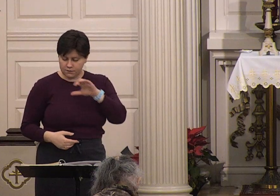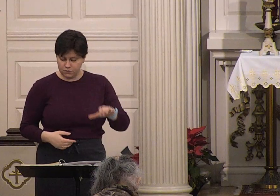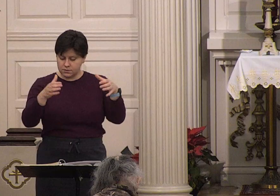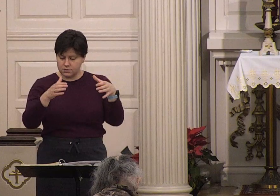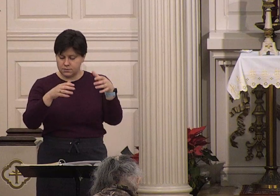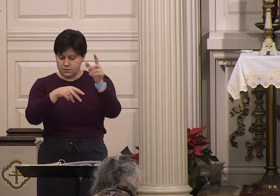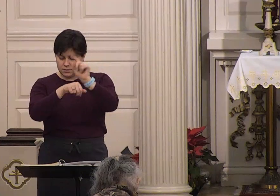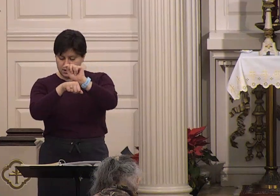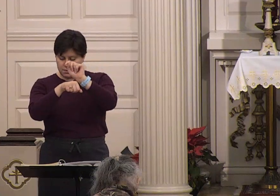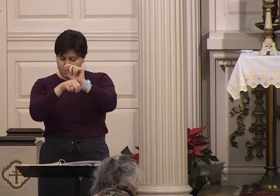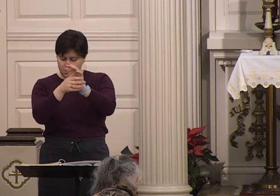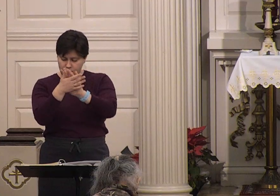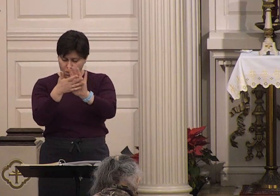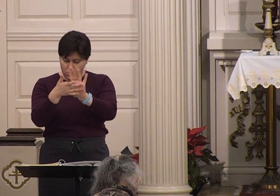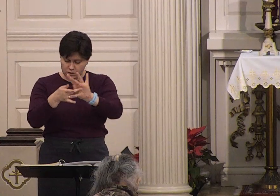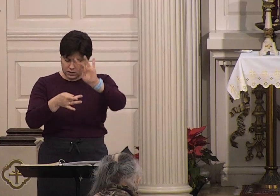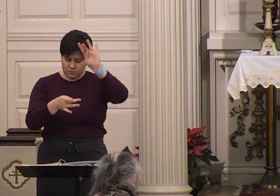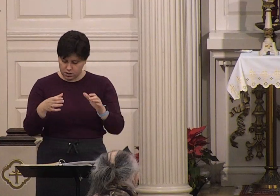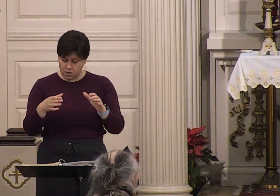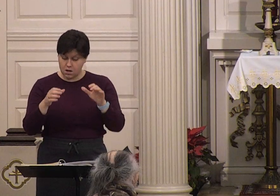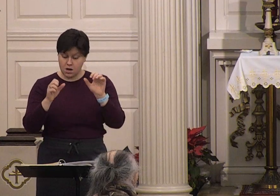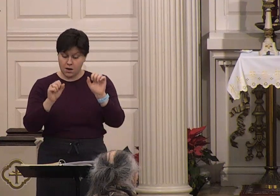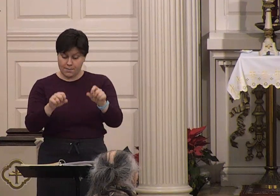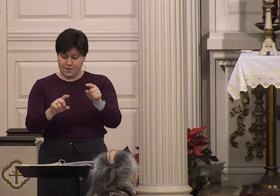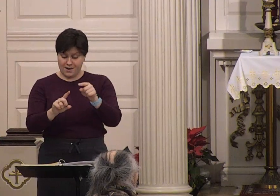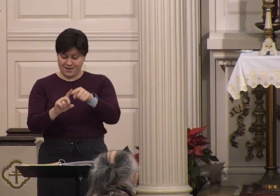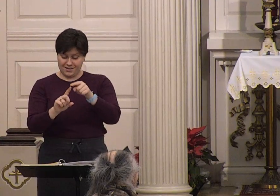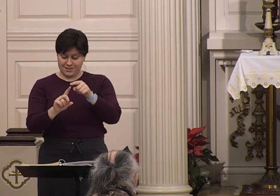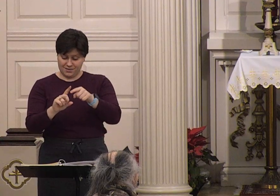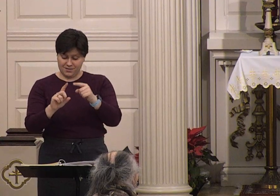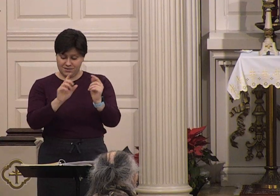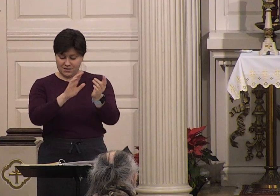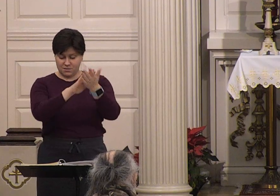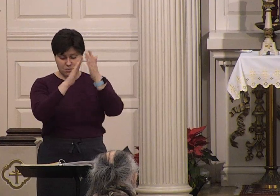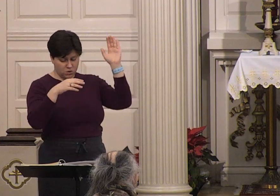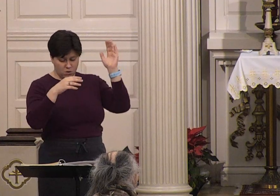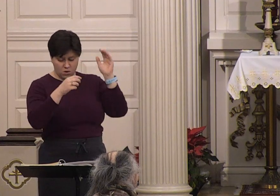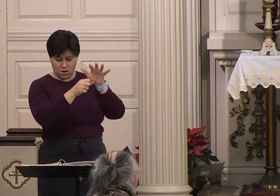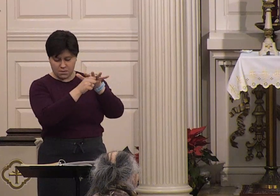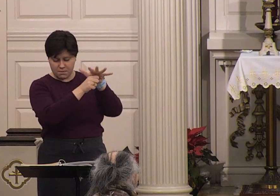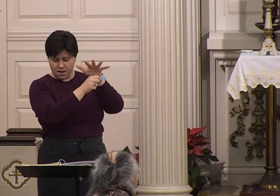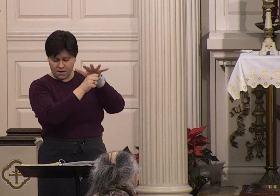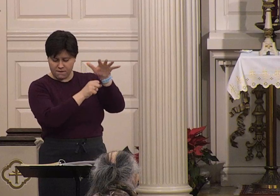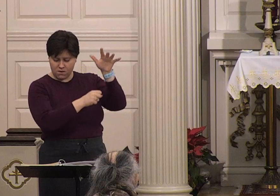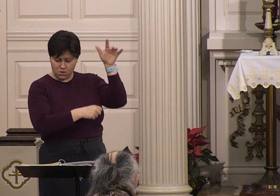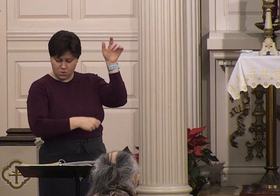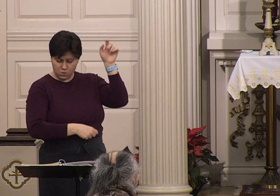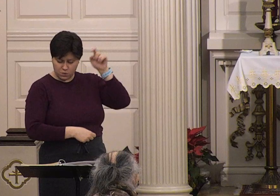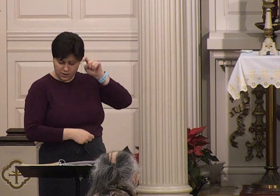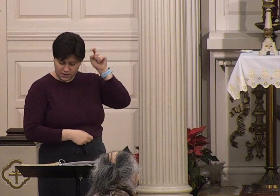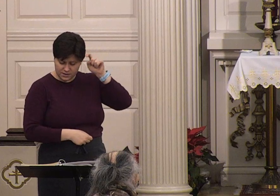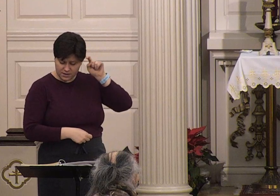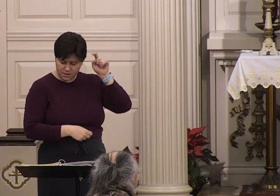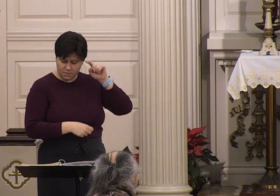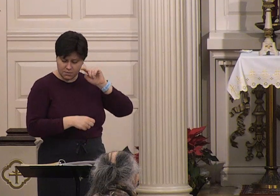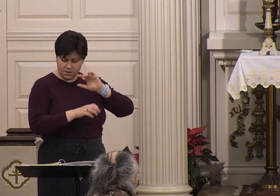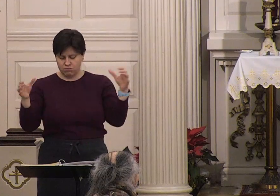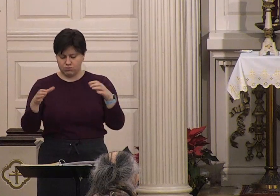temple of the Holy Spirit might, to the praise of your manifold wisdom, be manifest as the